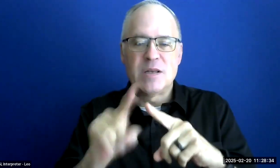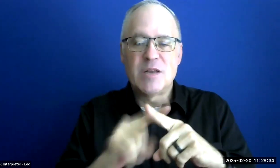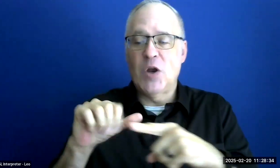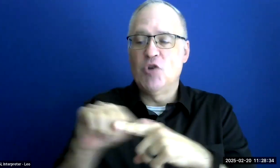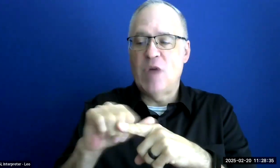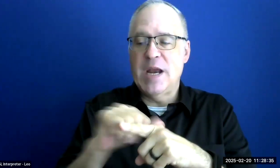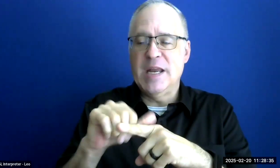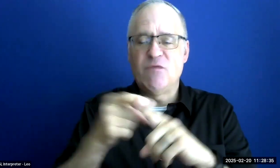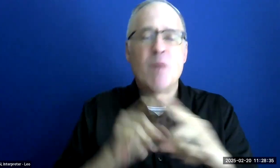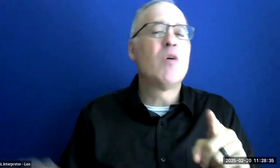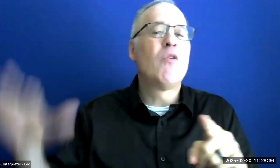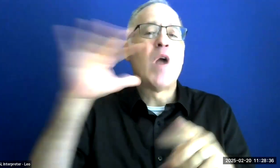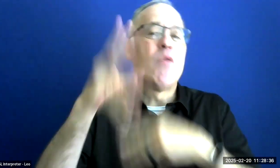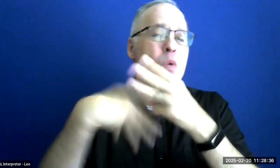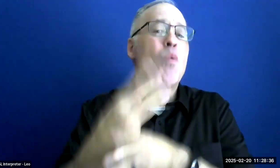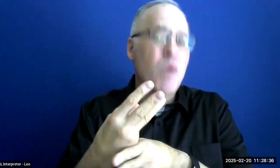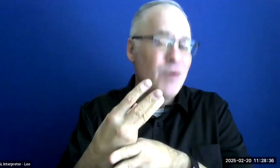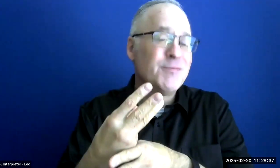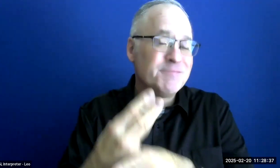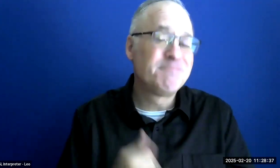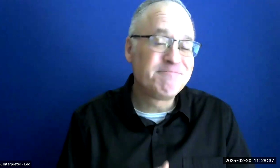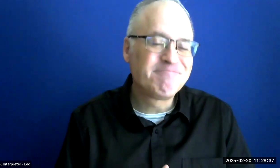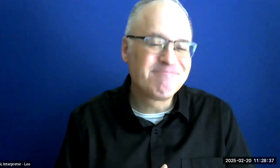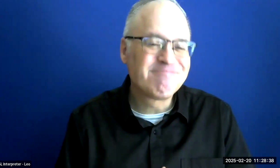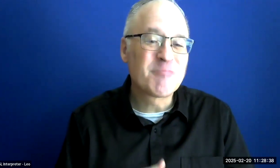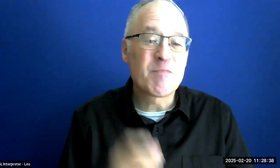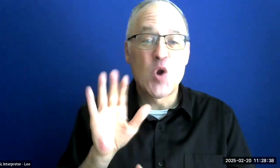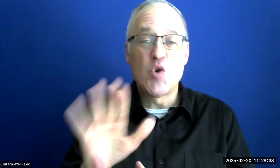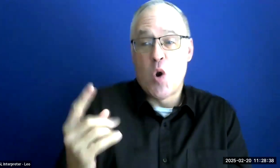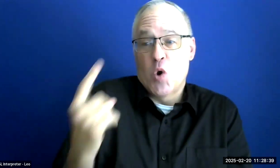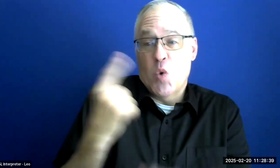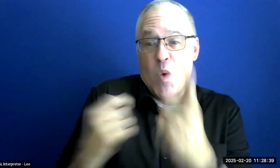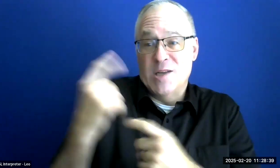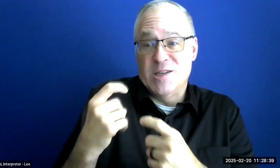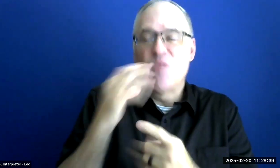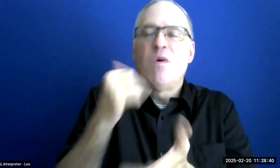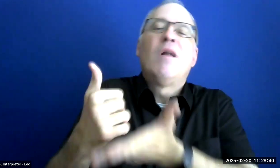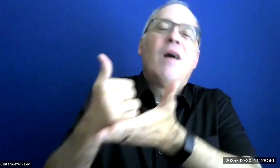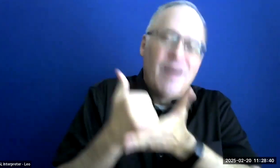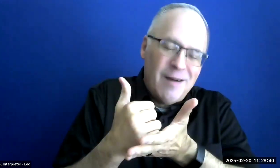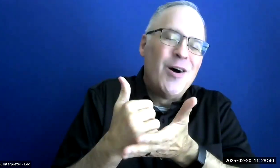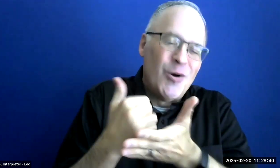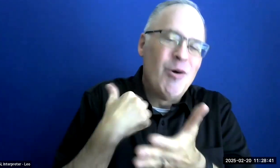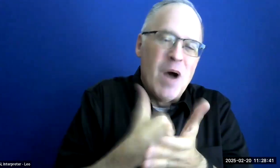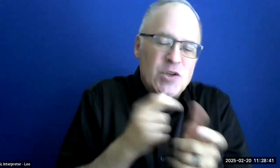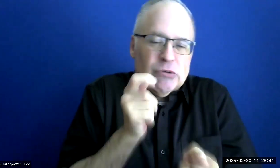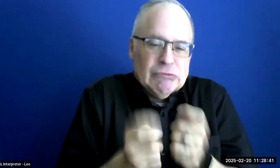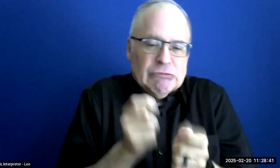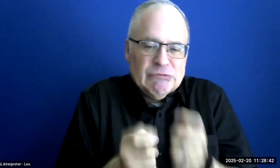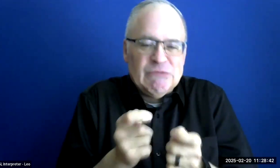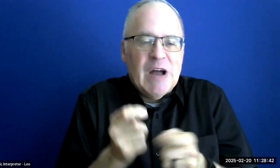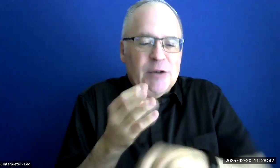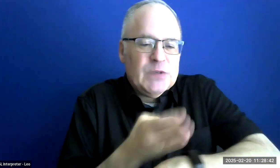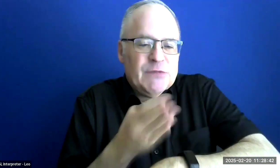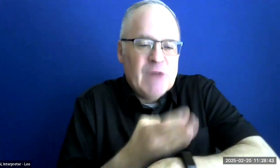Your questions will help us further refine many of these resources. So if you have any questions